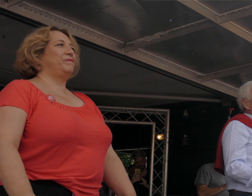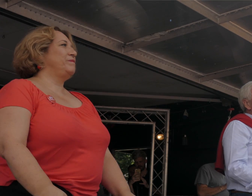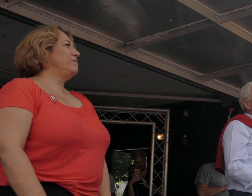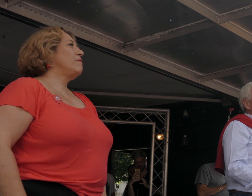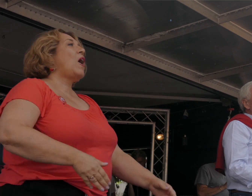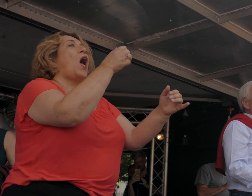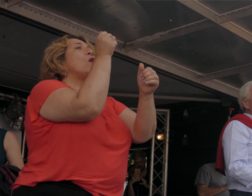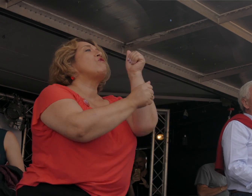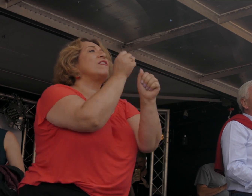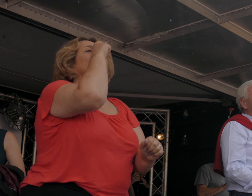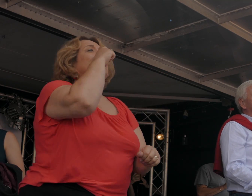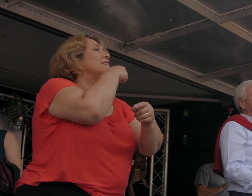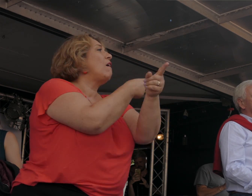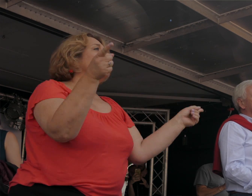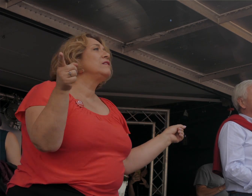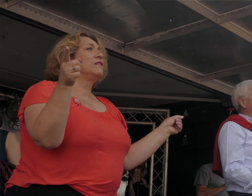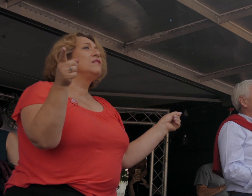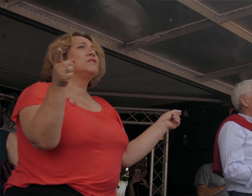you. Brothers and sisters,